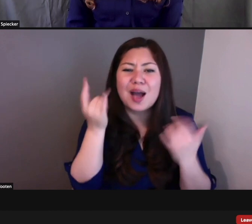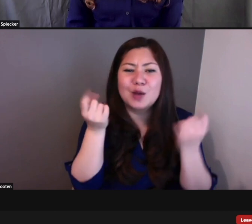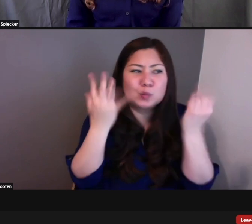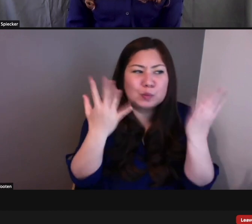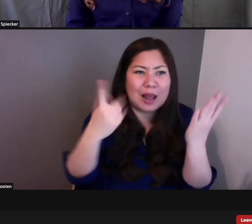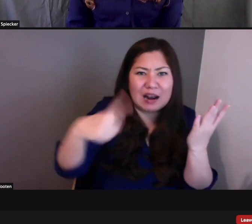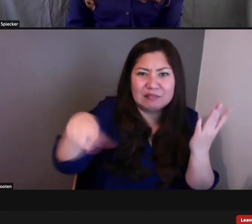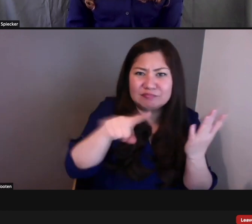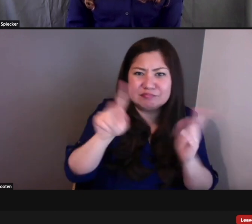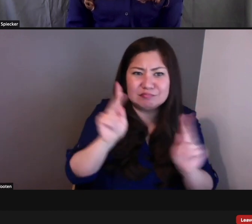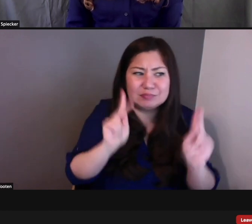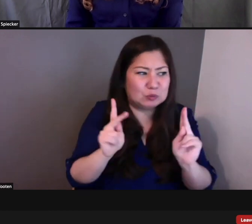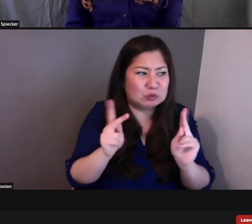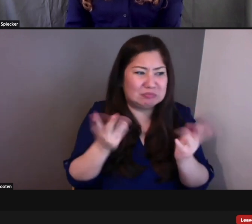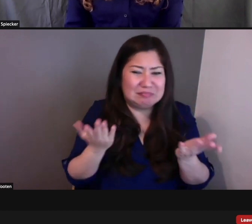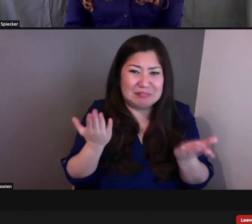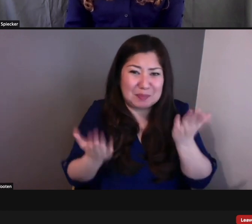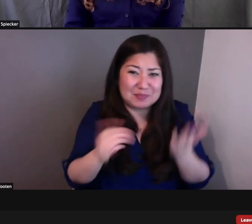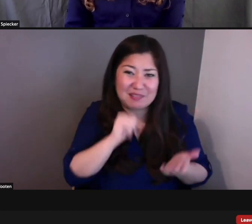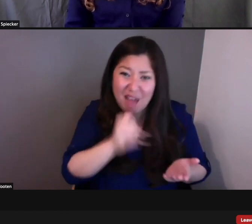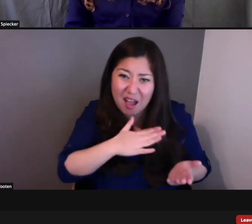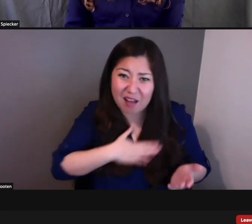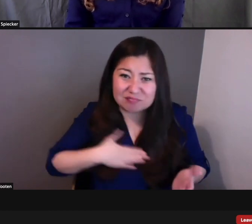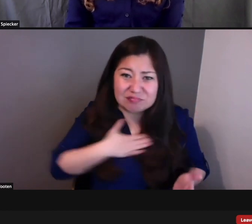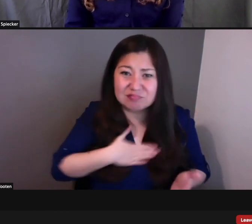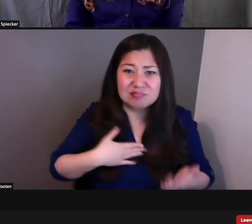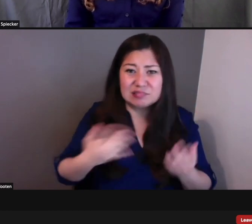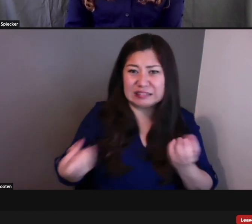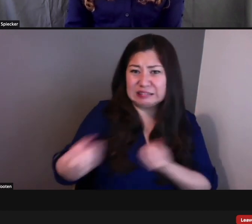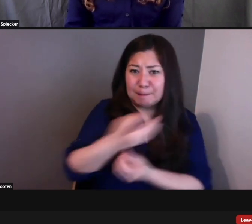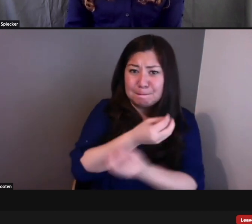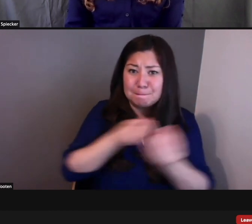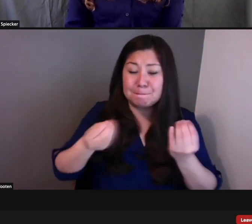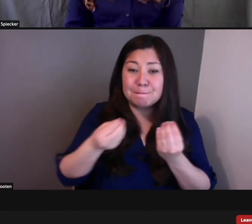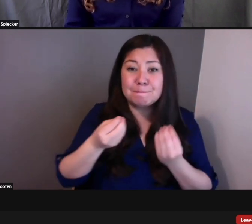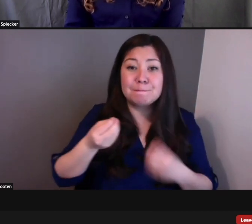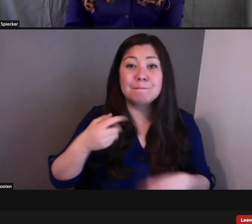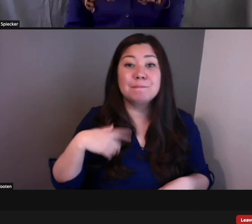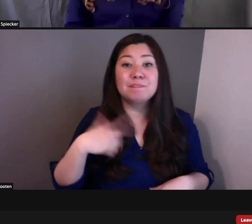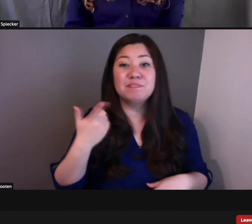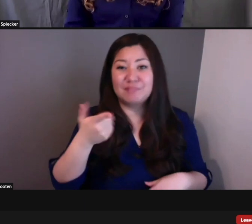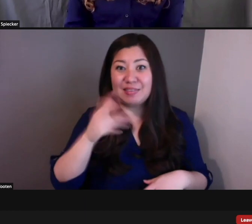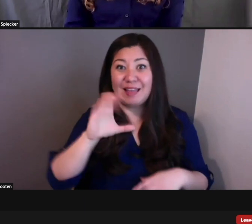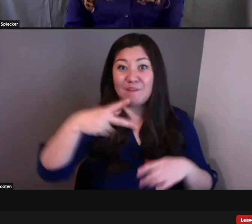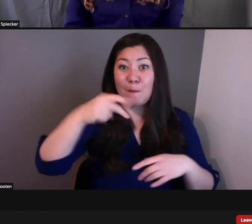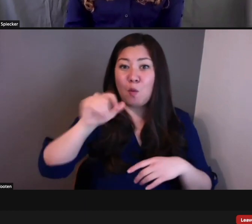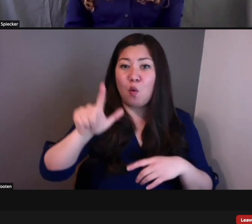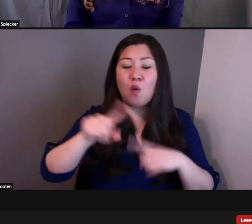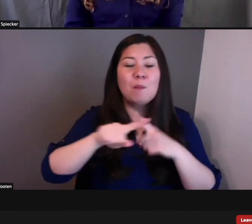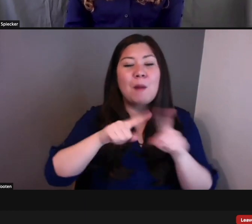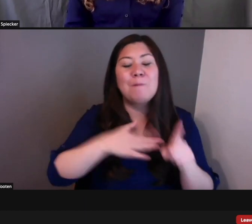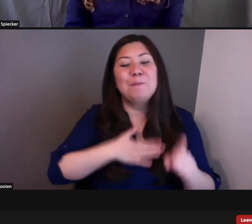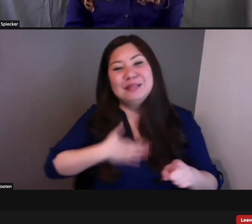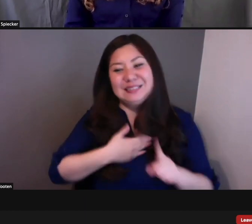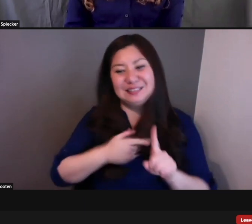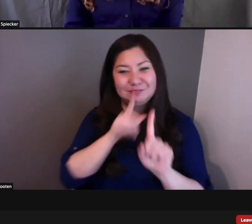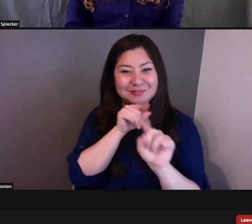And that's how we ended up creating our logo. We wanted something clean that was inclusive and